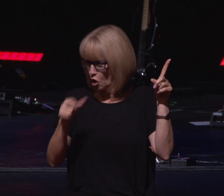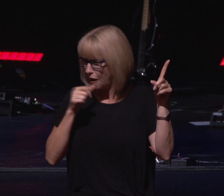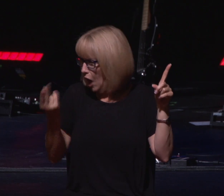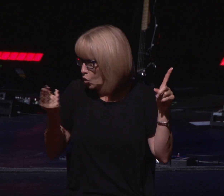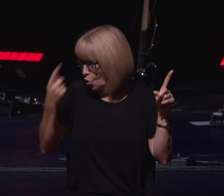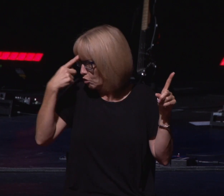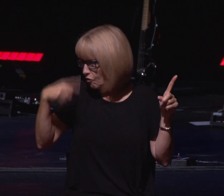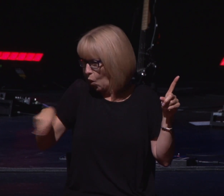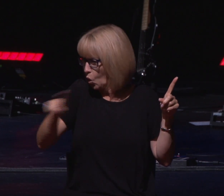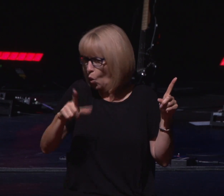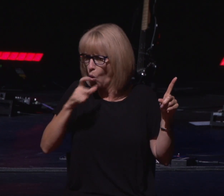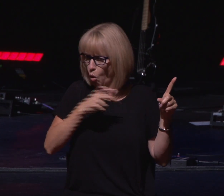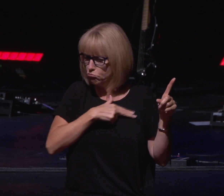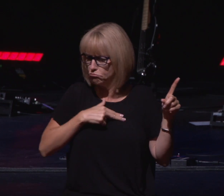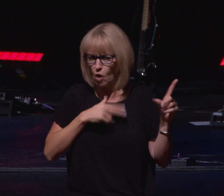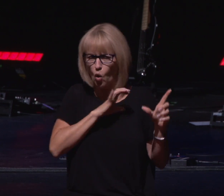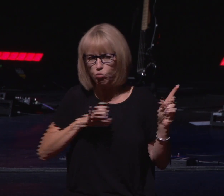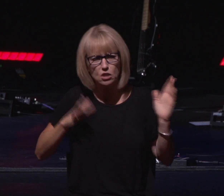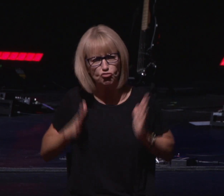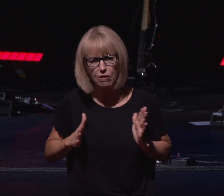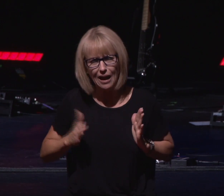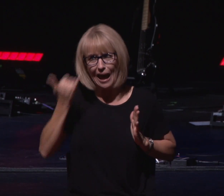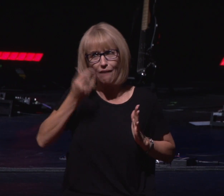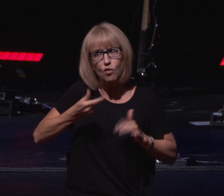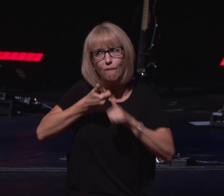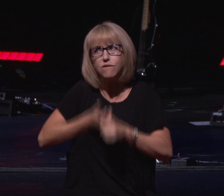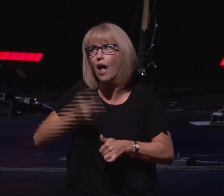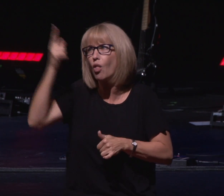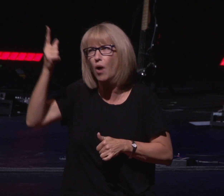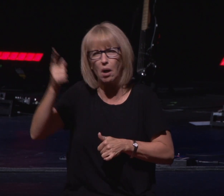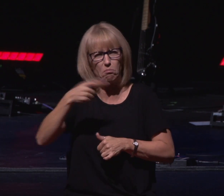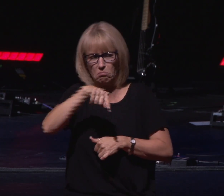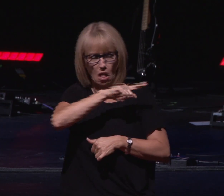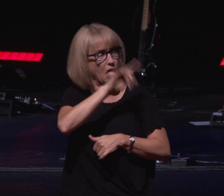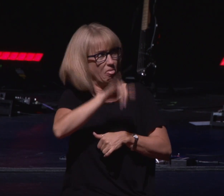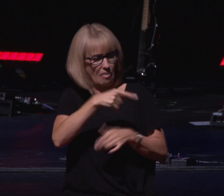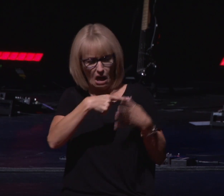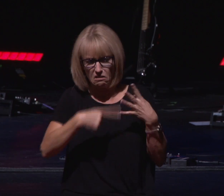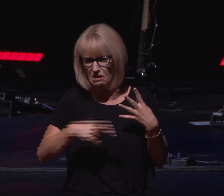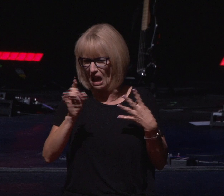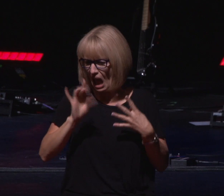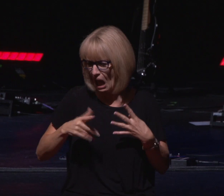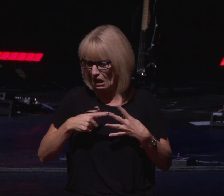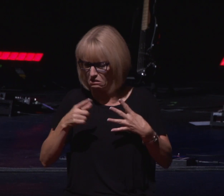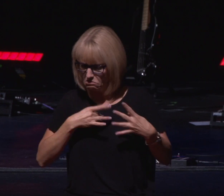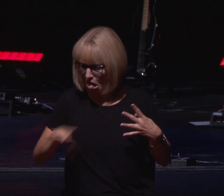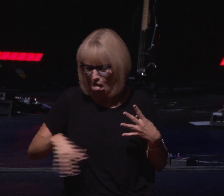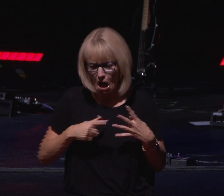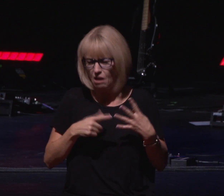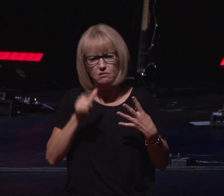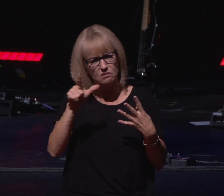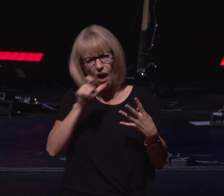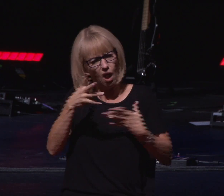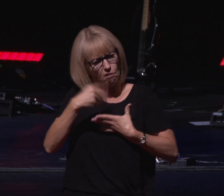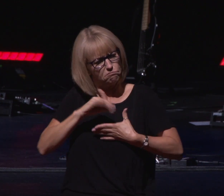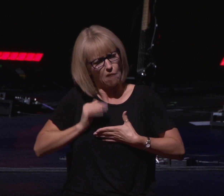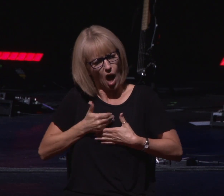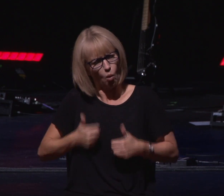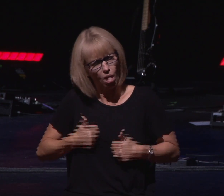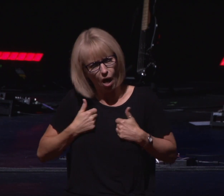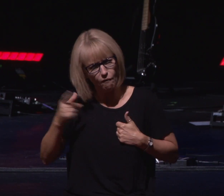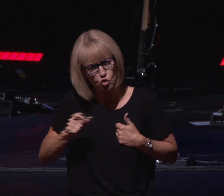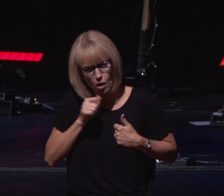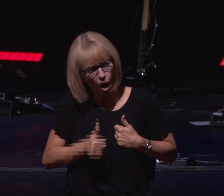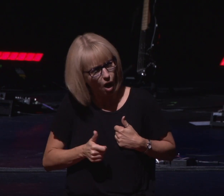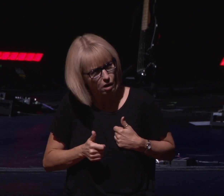Christ. We're following him. We don't see these words as part of his life. They should not be a part of ours. So we need to look at ourselves. We need to figure out how we